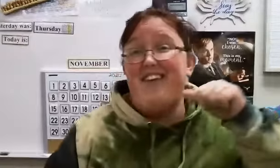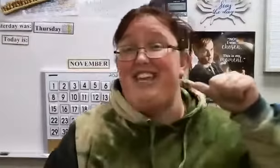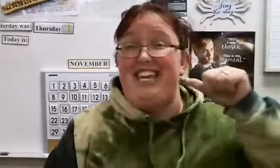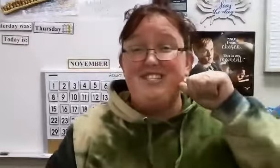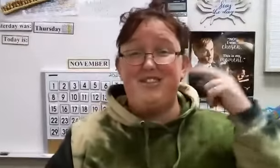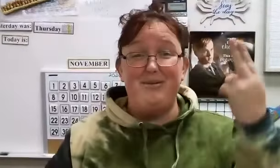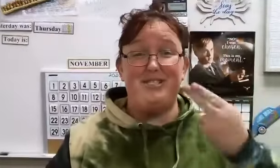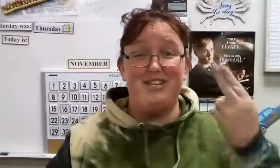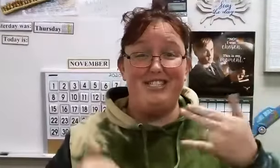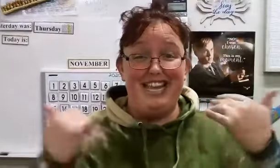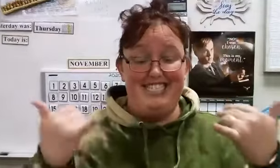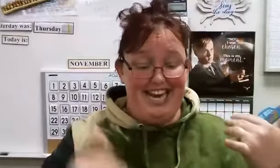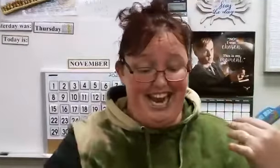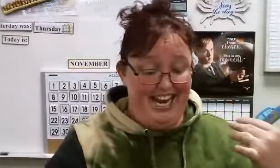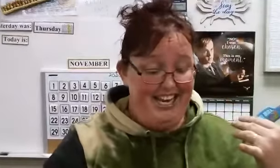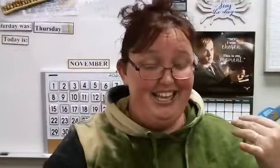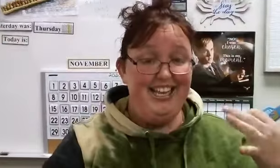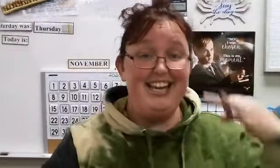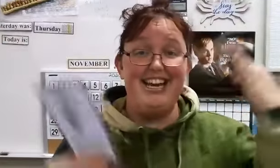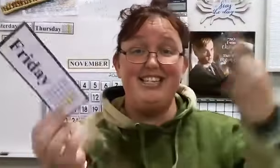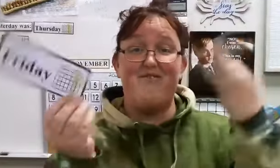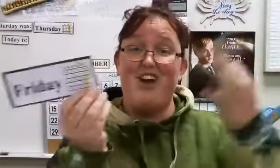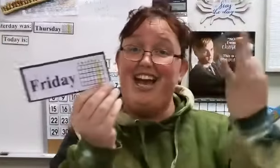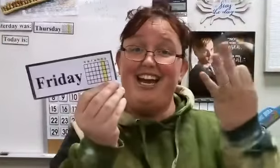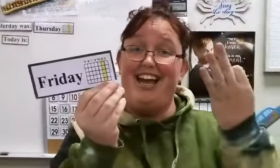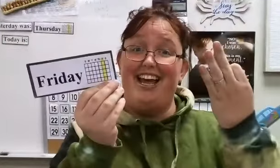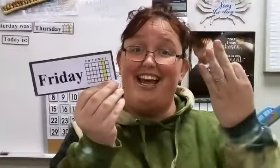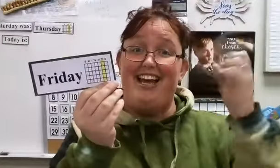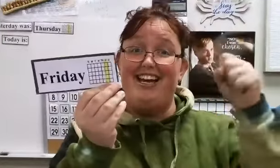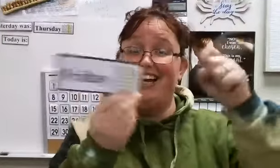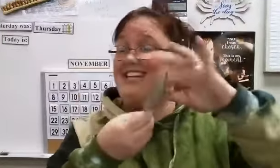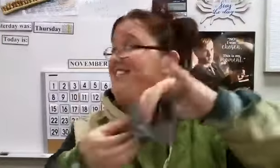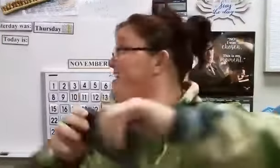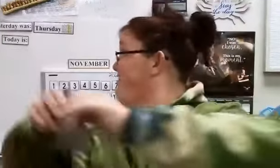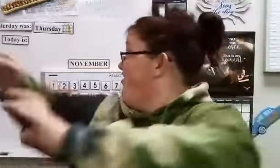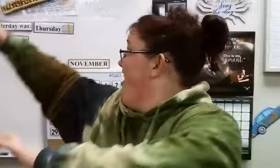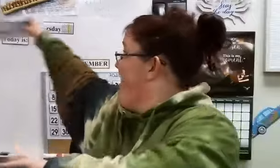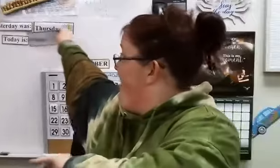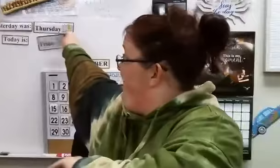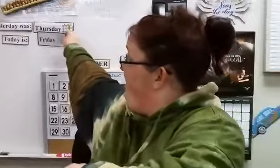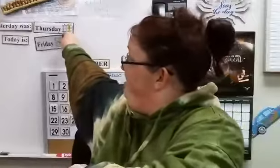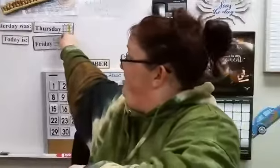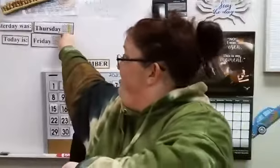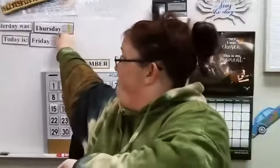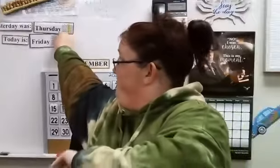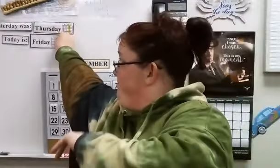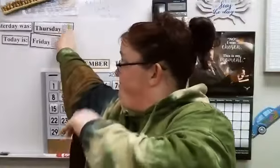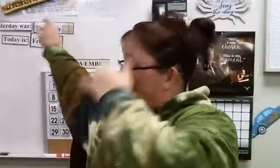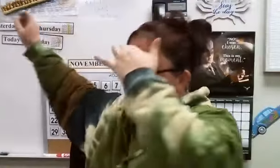If yesterday was Thursday, then today is Friday. Yeah, today is Friday.